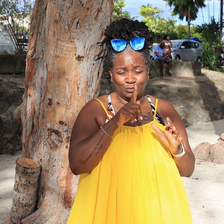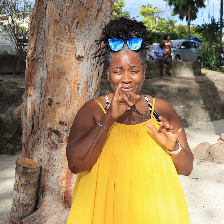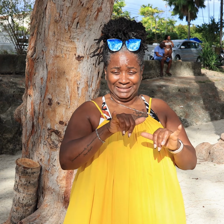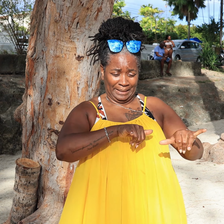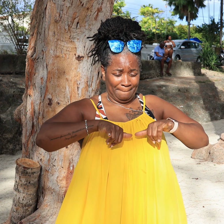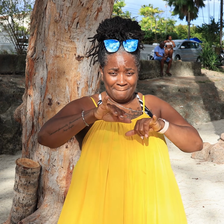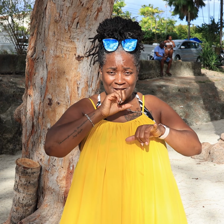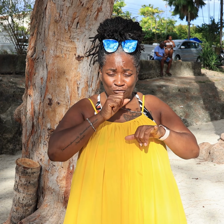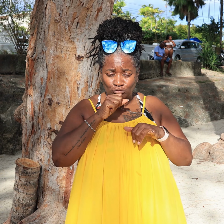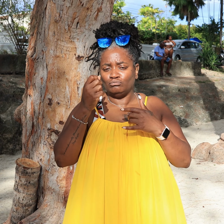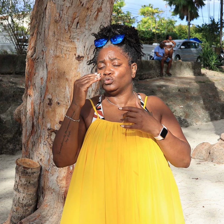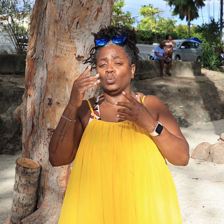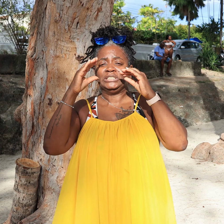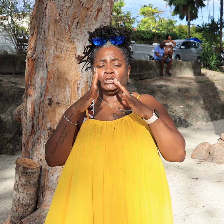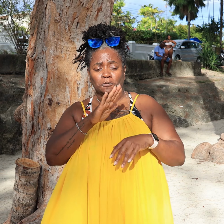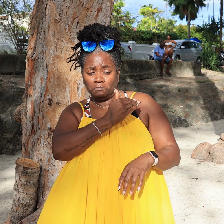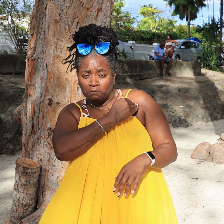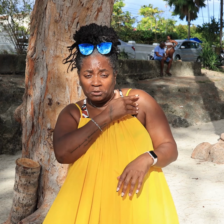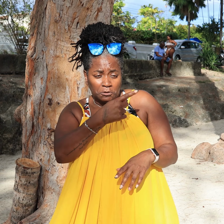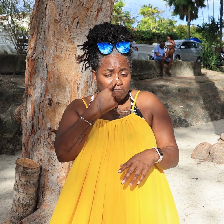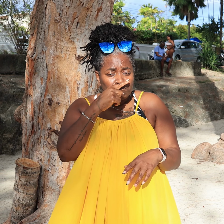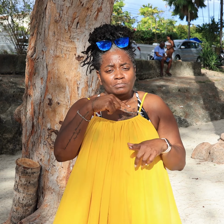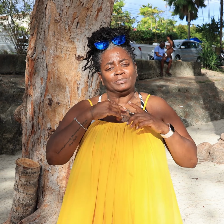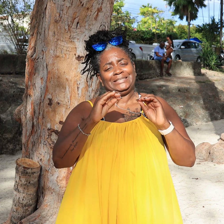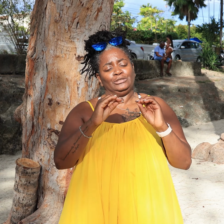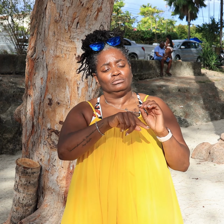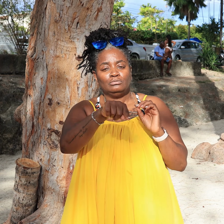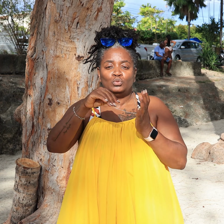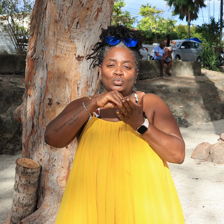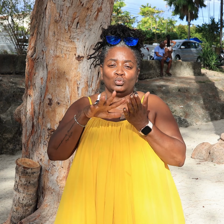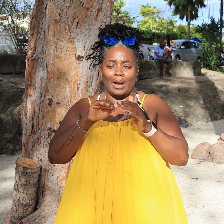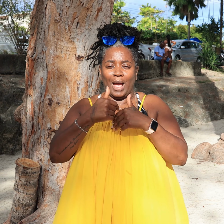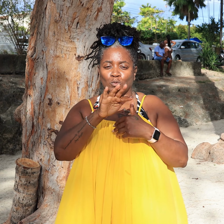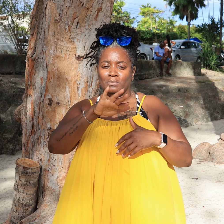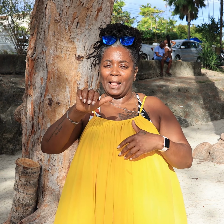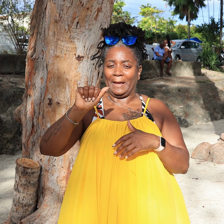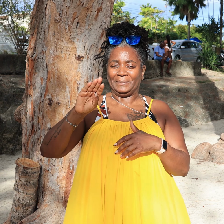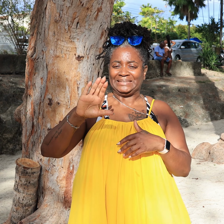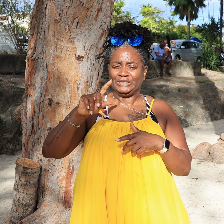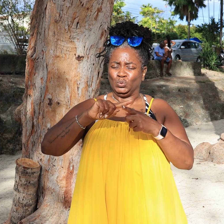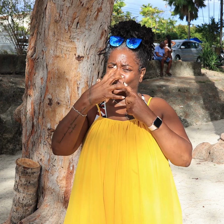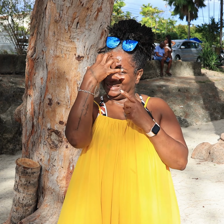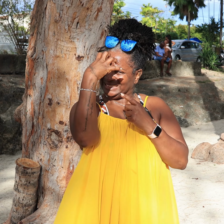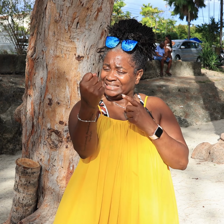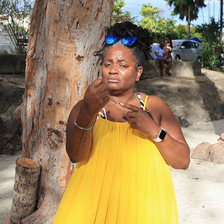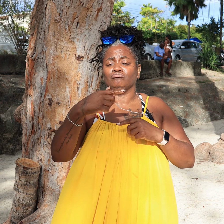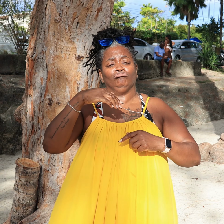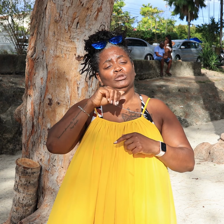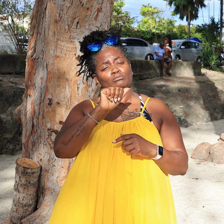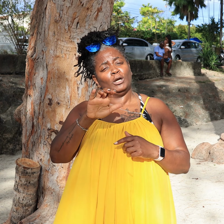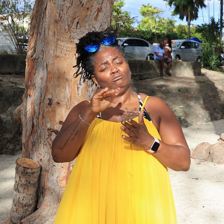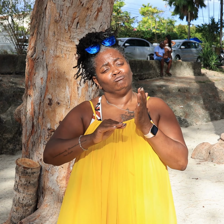class with students of my same age, and I was asked if I would mind teaching them the ABCs so they could memorize